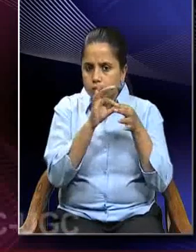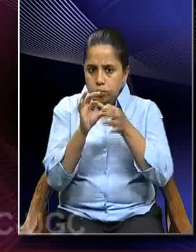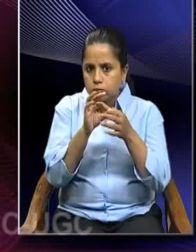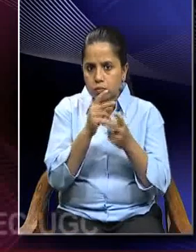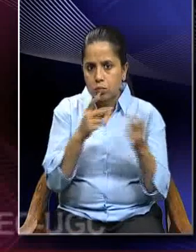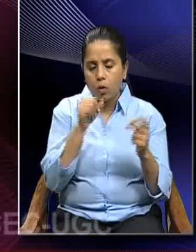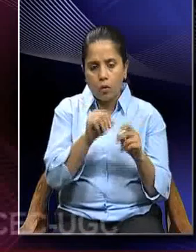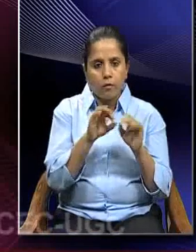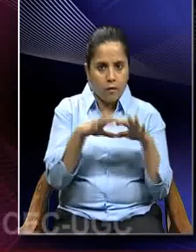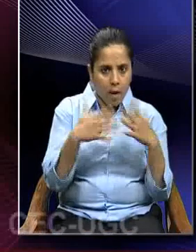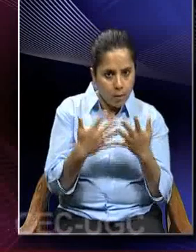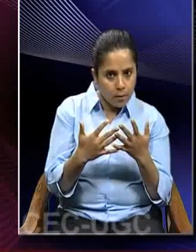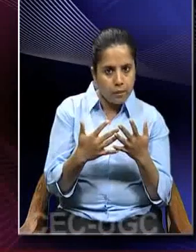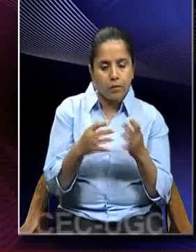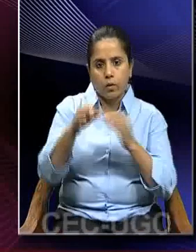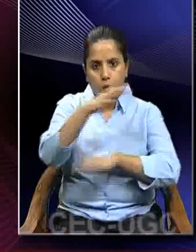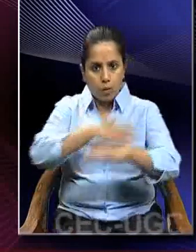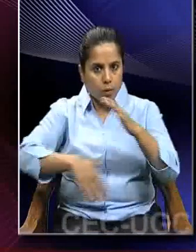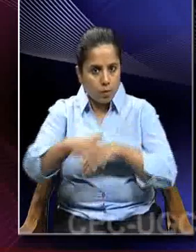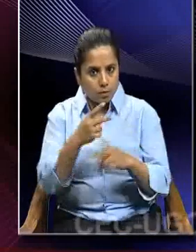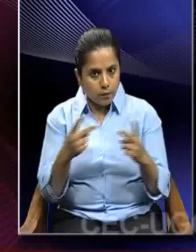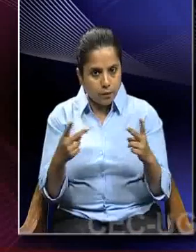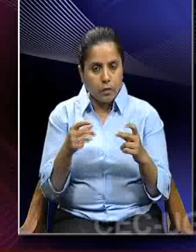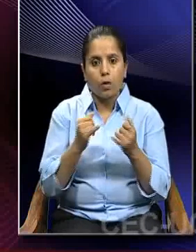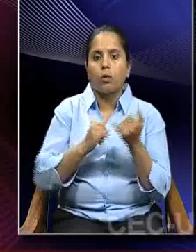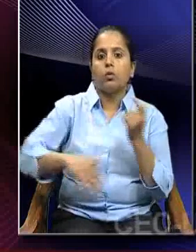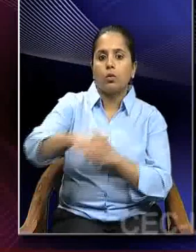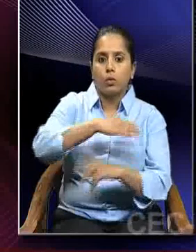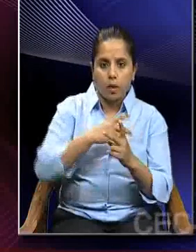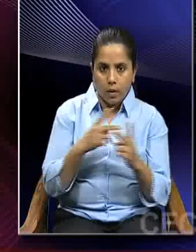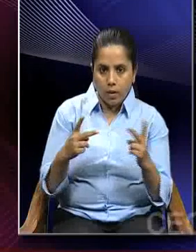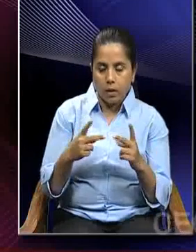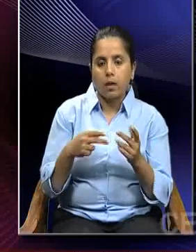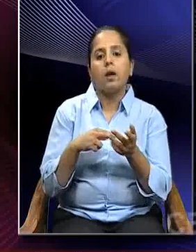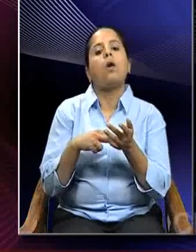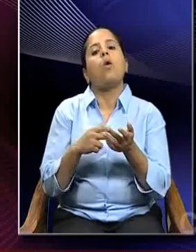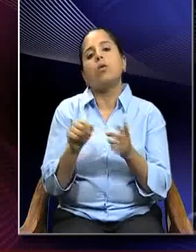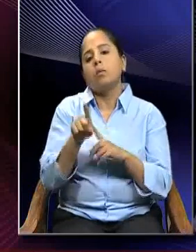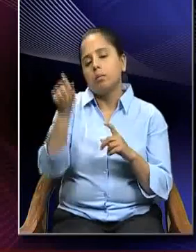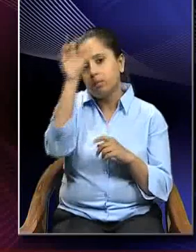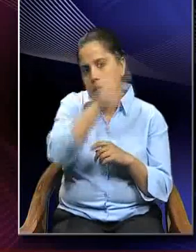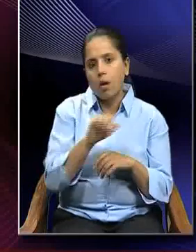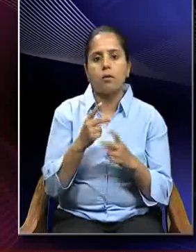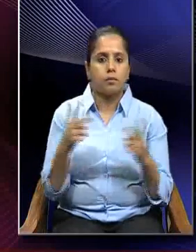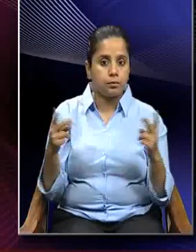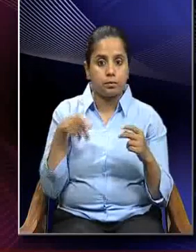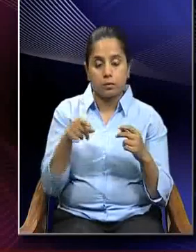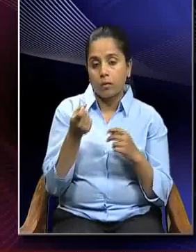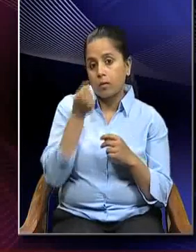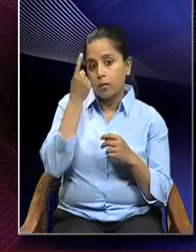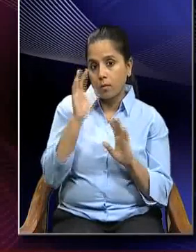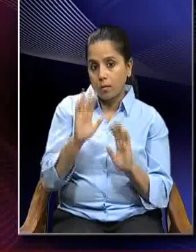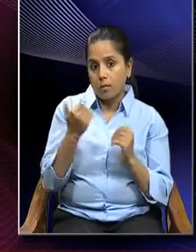with family, organization, society, and nation. So this understanding